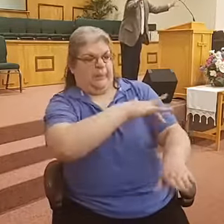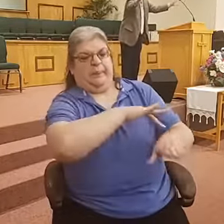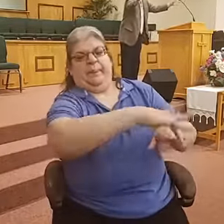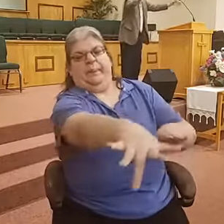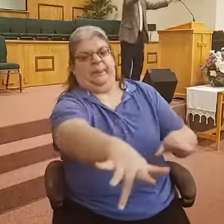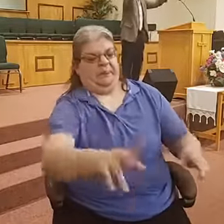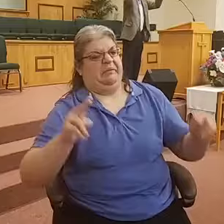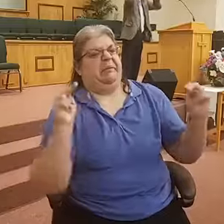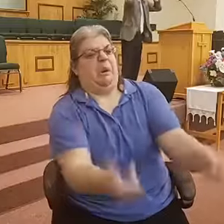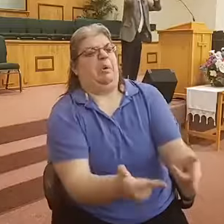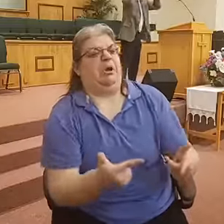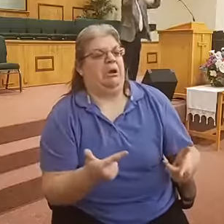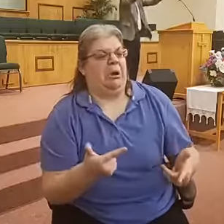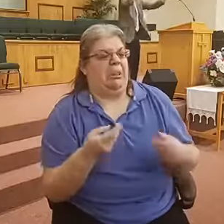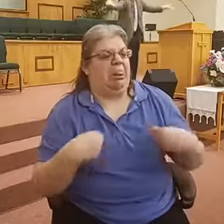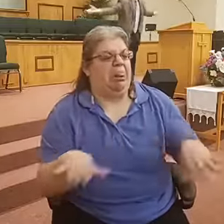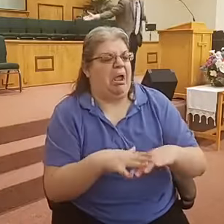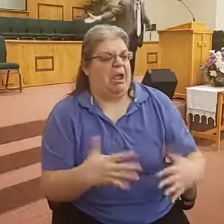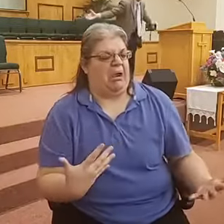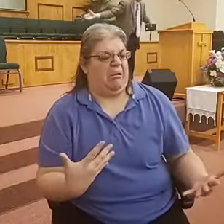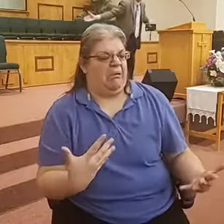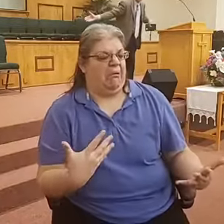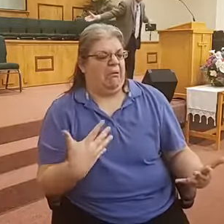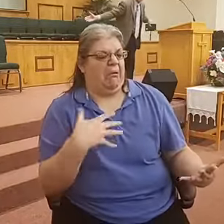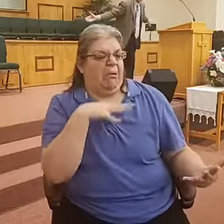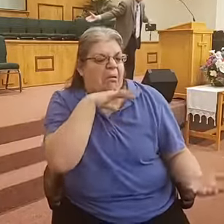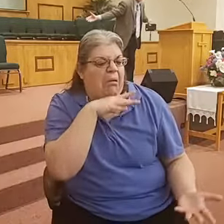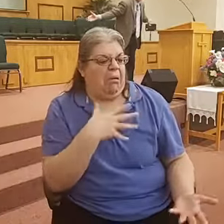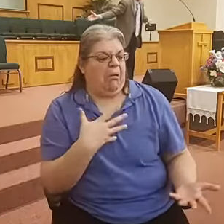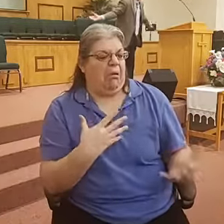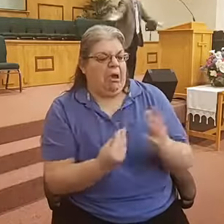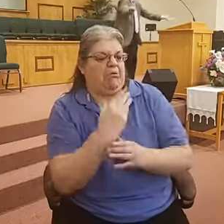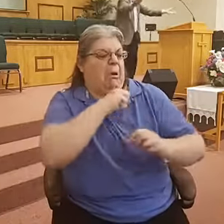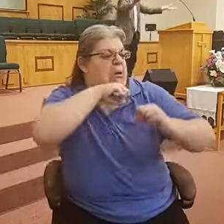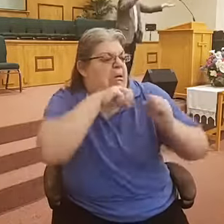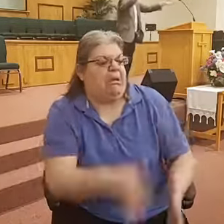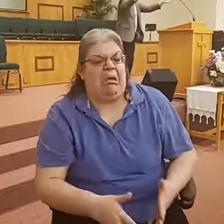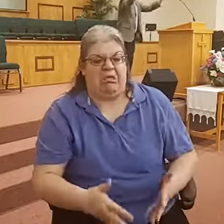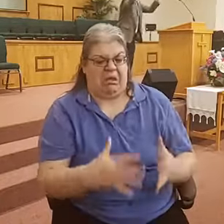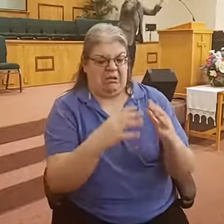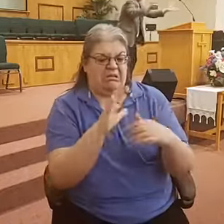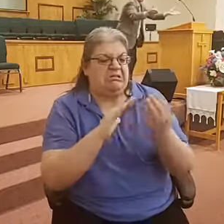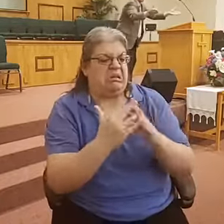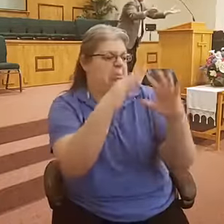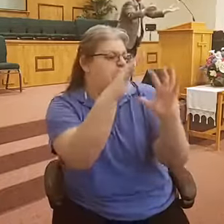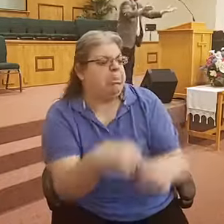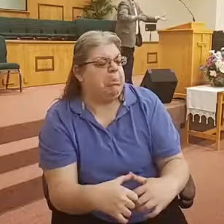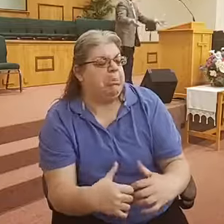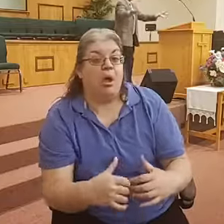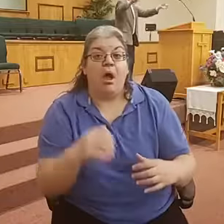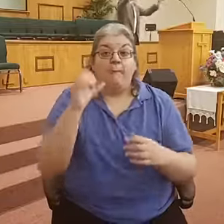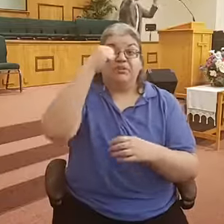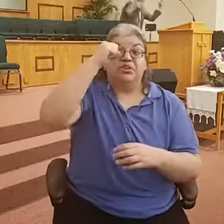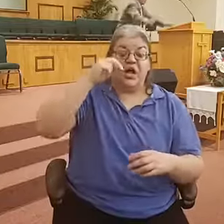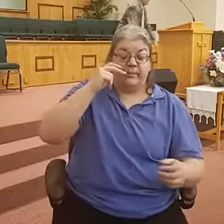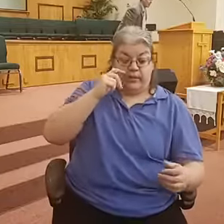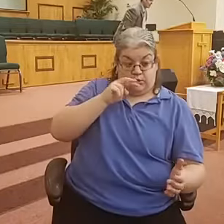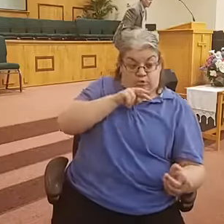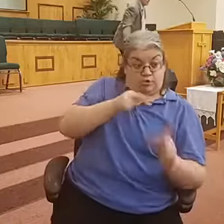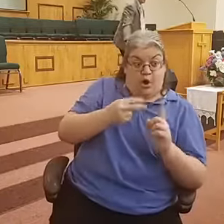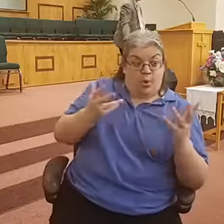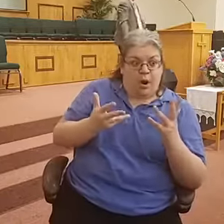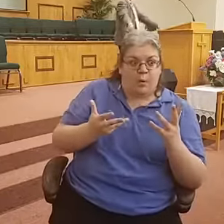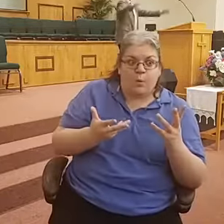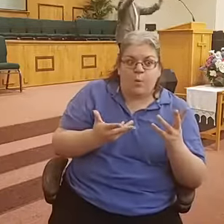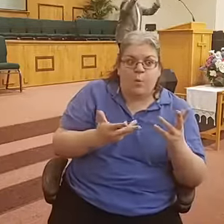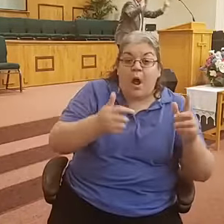desolation. And yet Solomon didn't see it as desolation. Man, he saw commerce. He saw